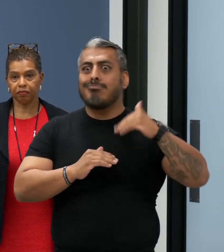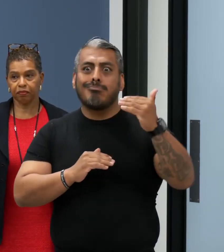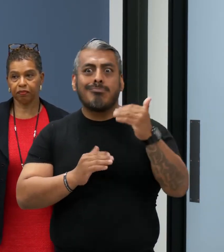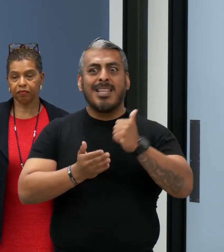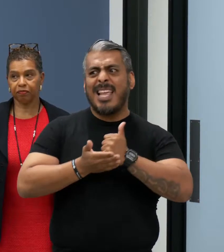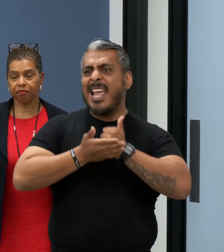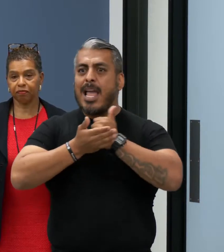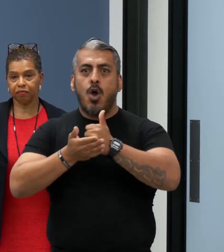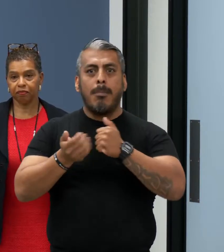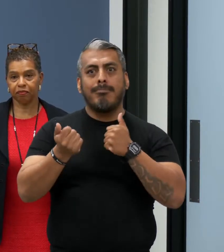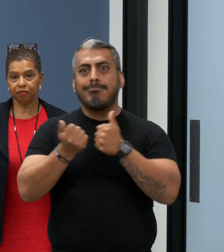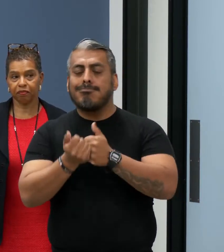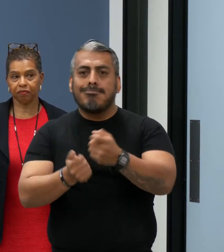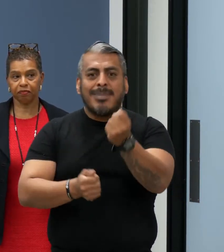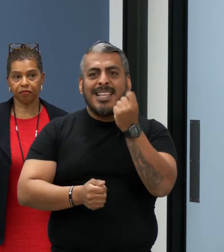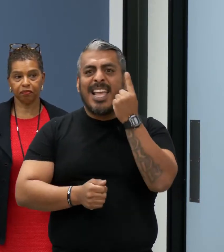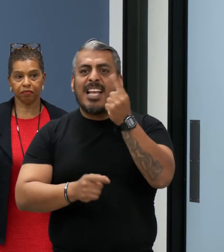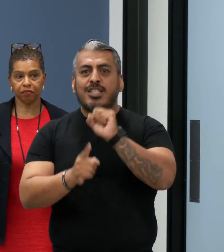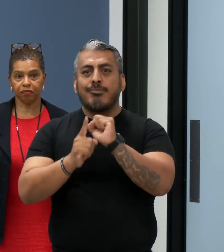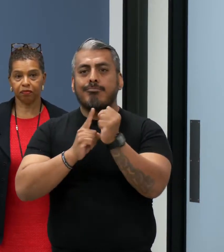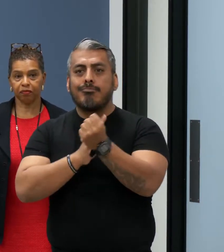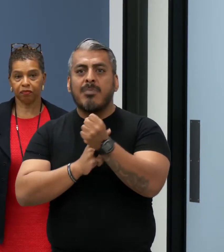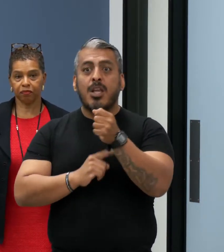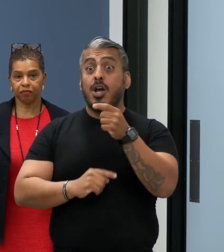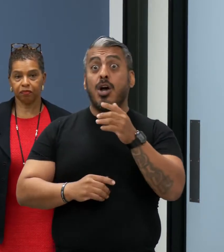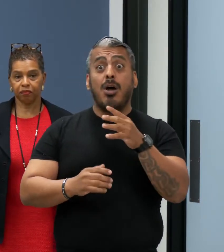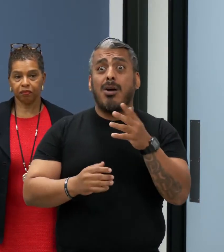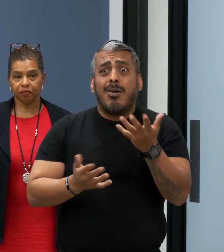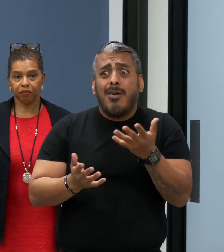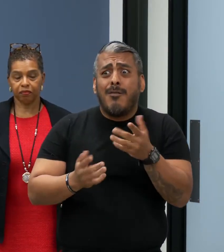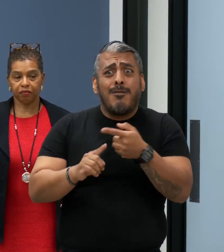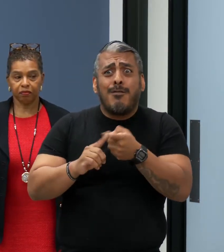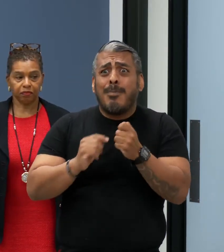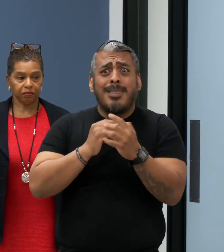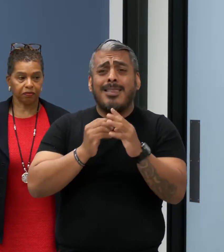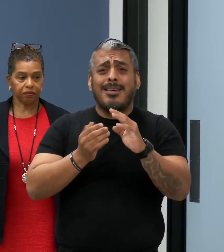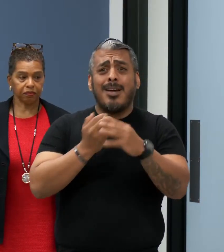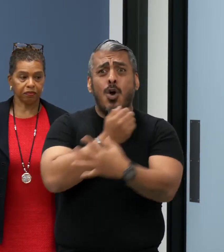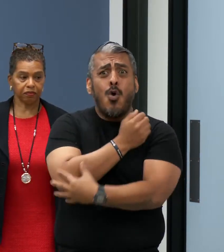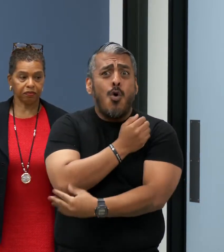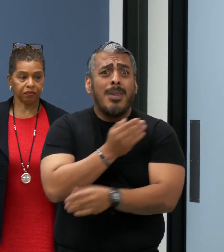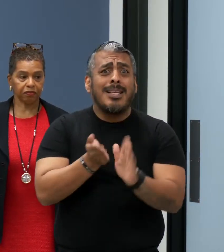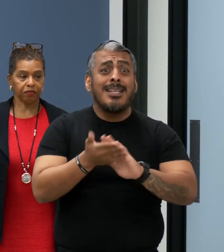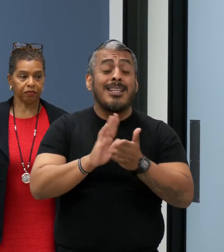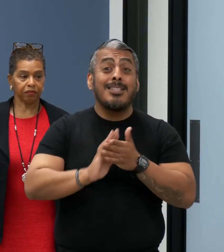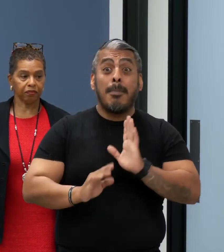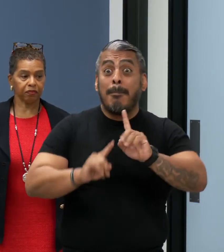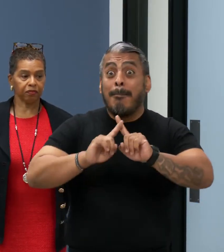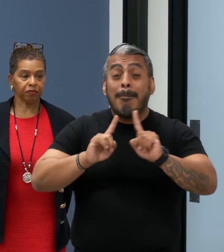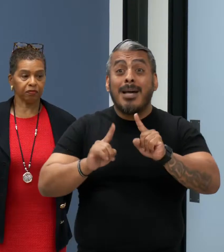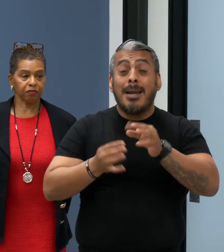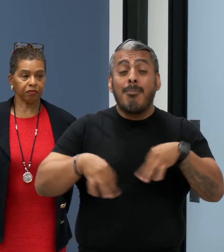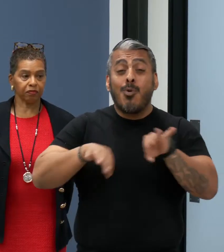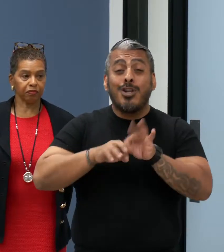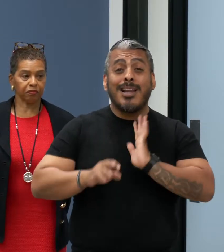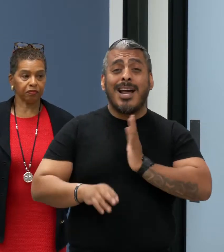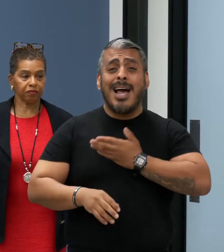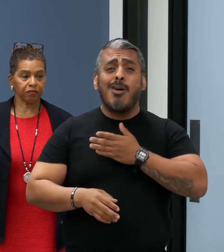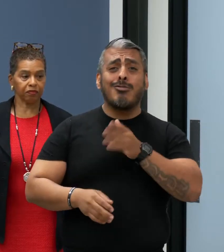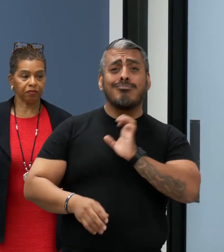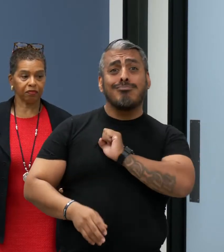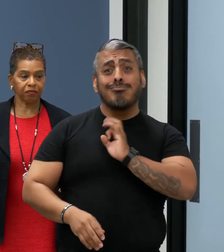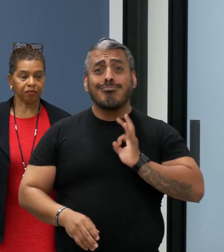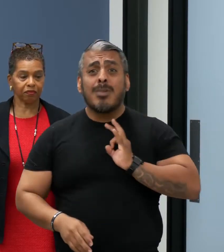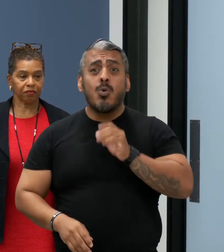to better understand the circumstances of the unhoused community. It's important that our staff that we learn from people